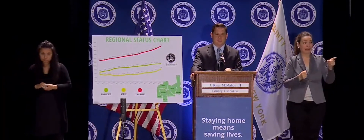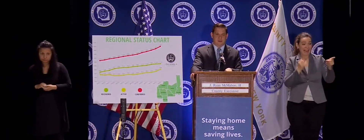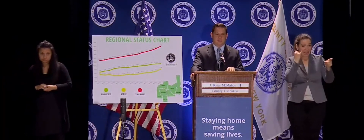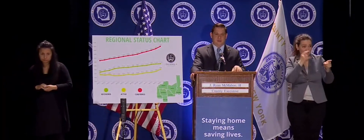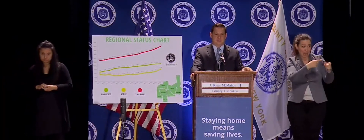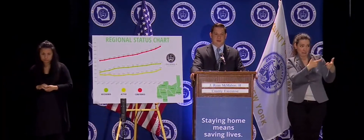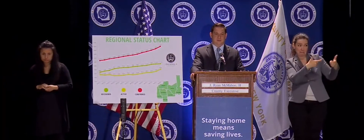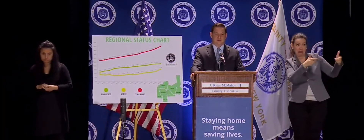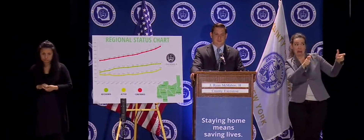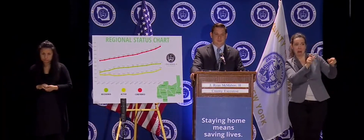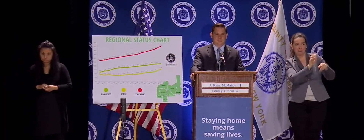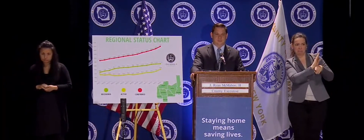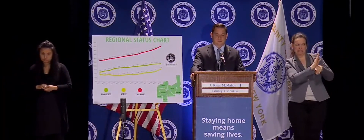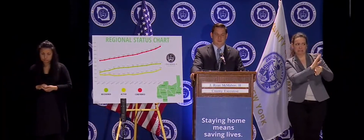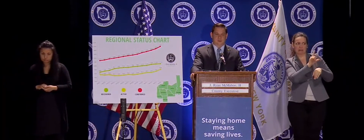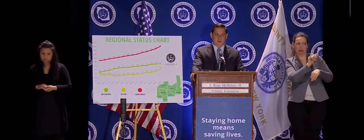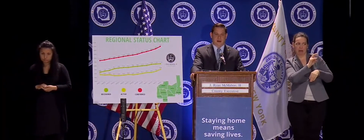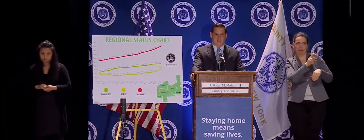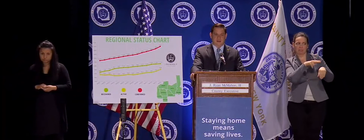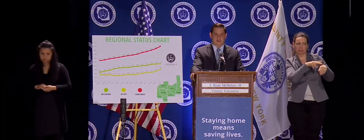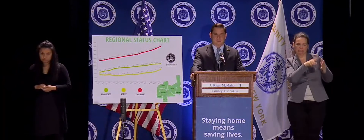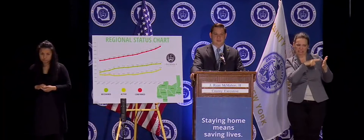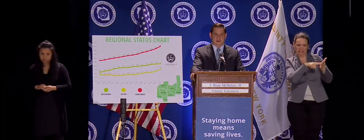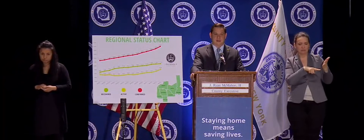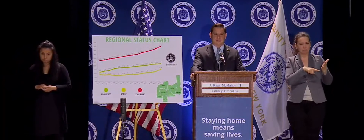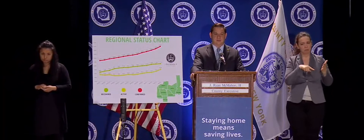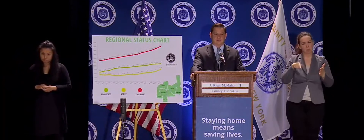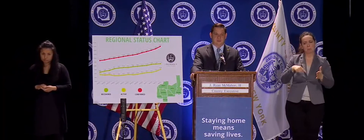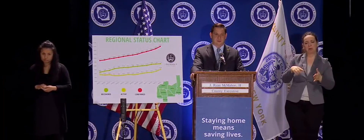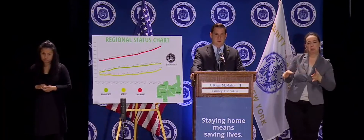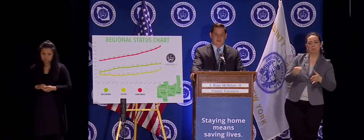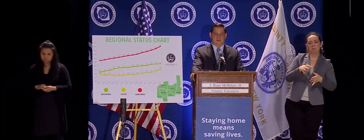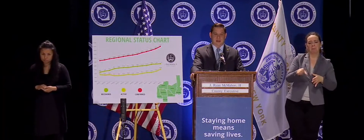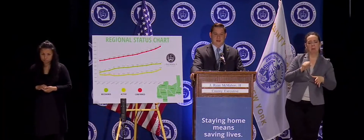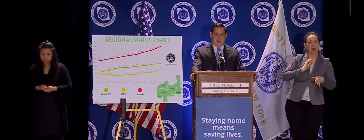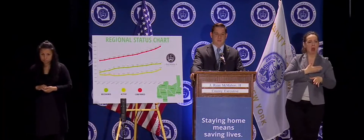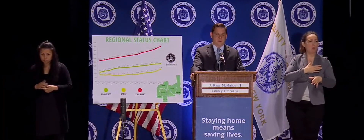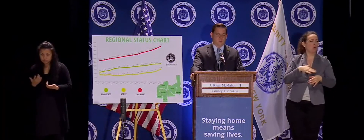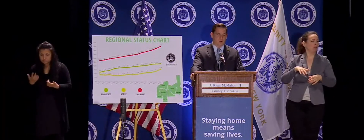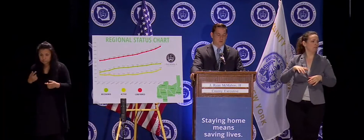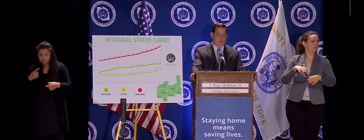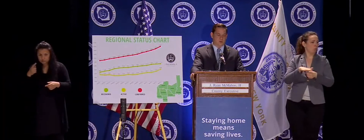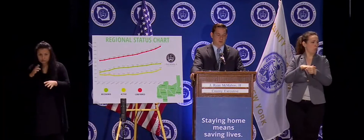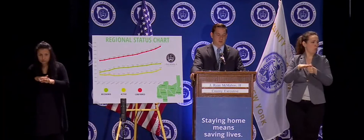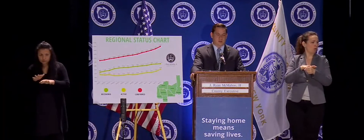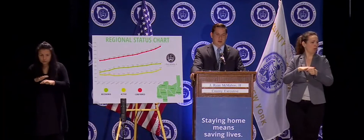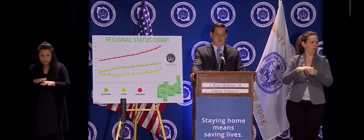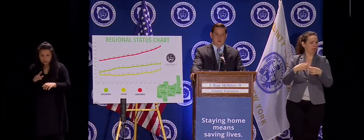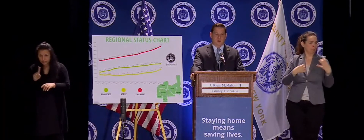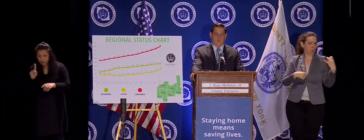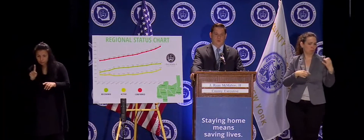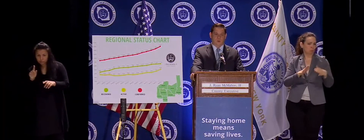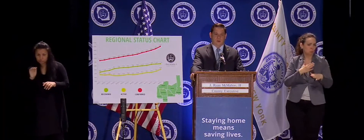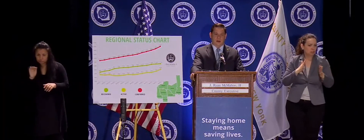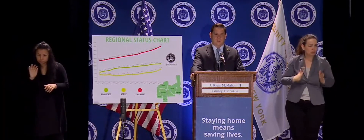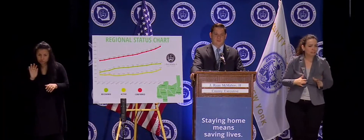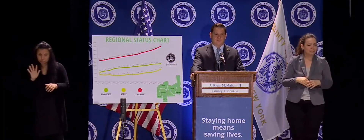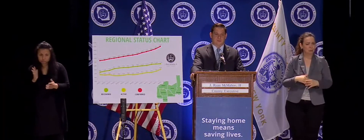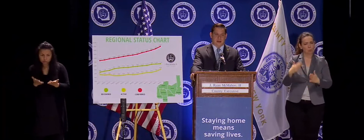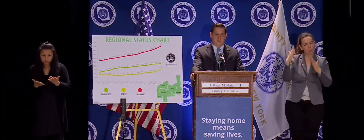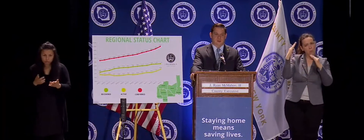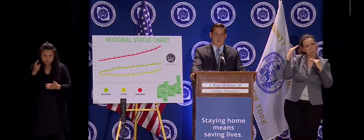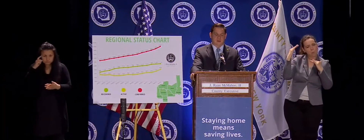best until the reality is that the best is not going to happen anymore. So I'm still hopeful we'll